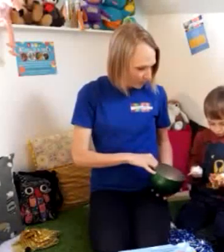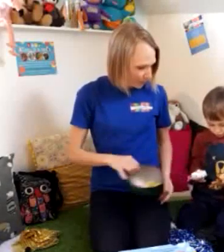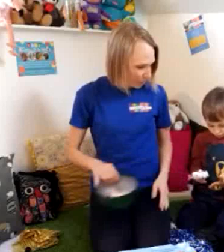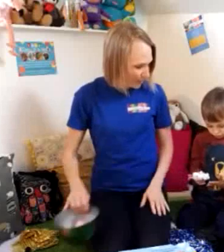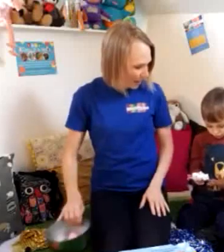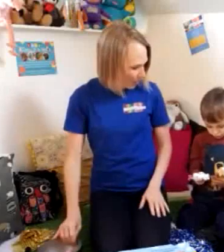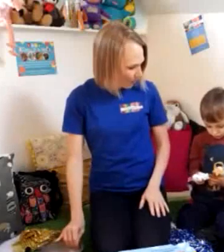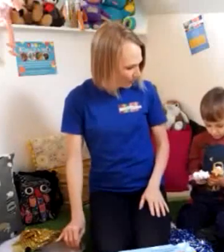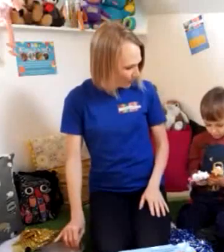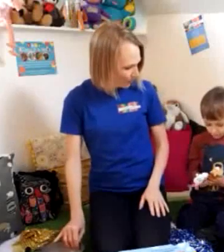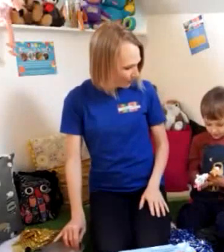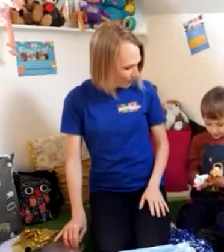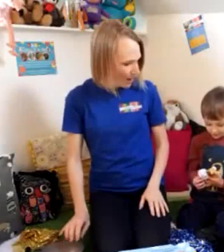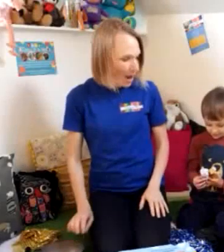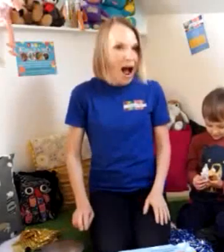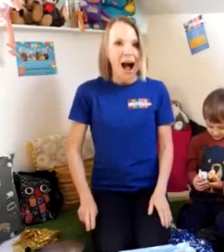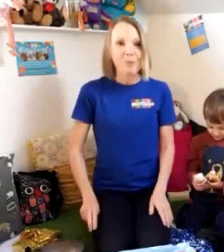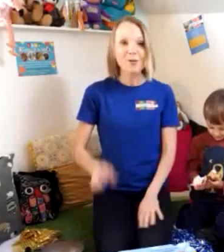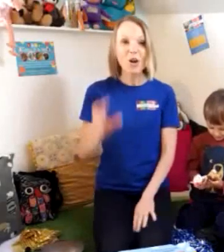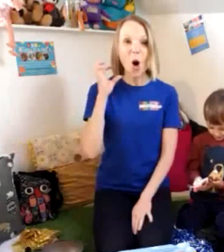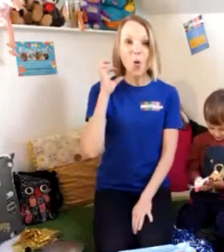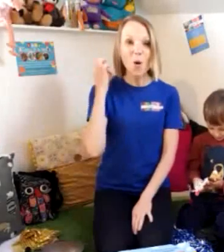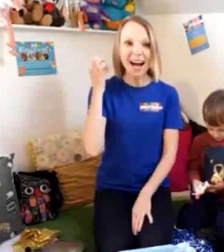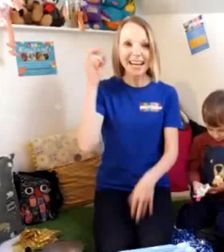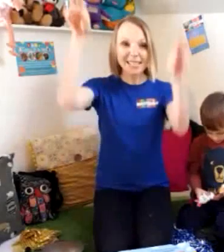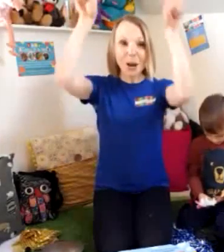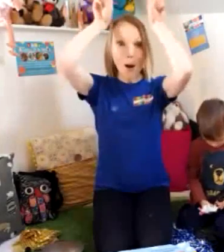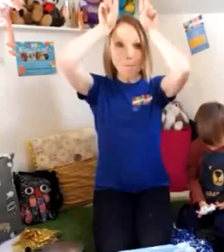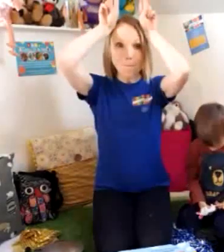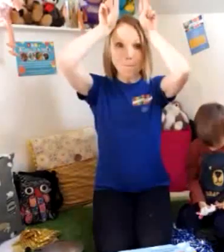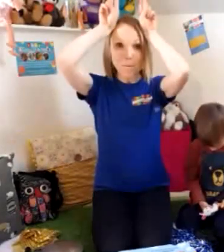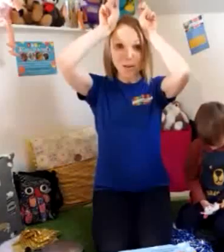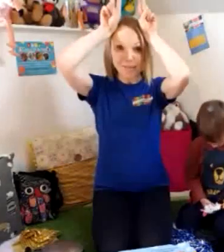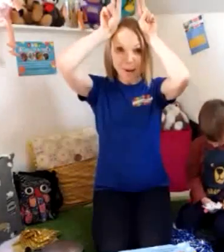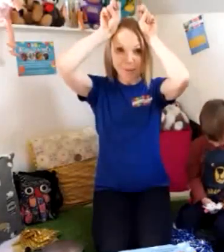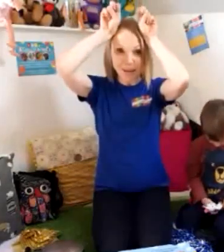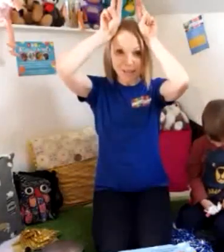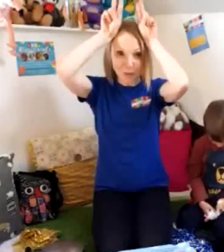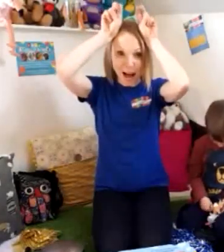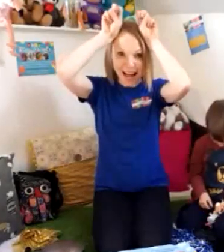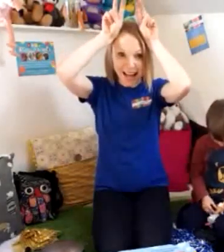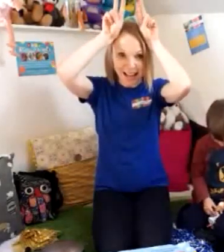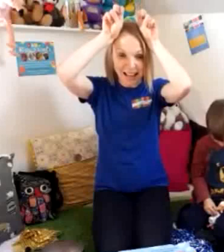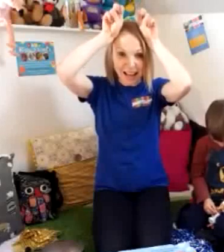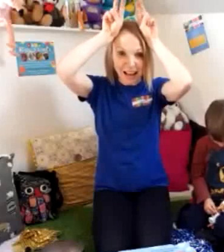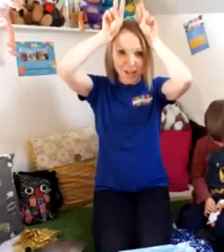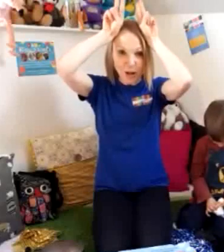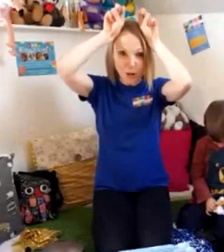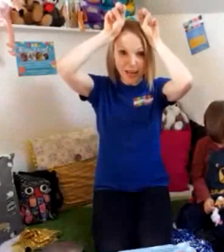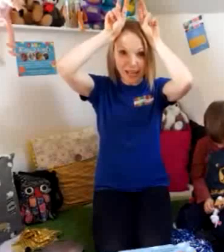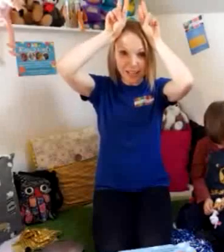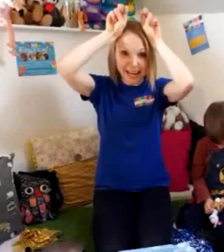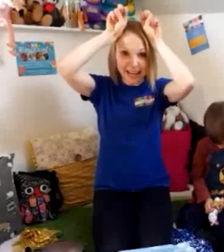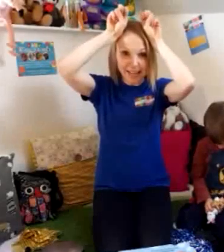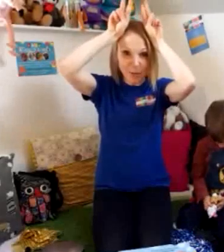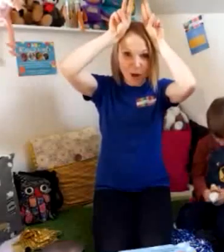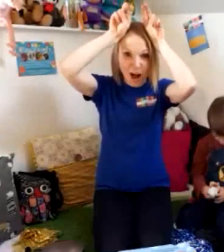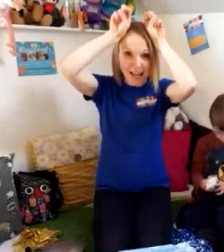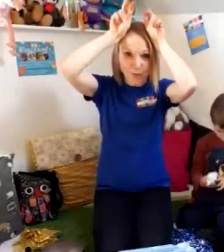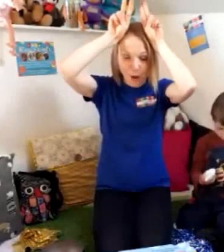Who's that one? Bunny. We've got a white bunny rabbit as well. So do our little ears above our heads for our